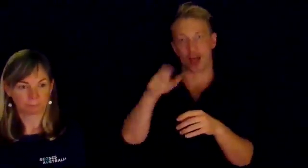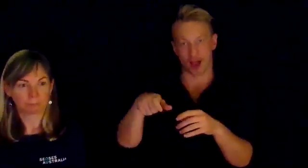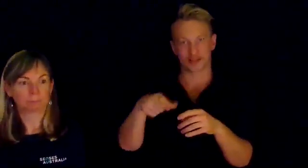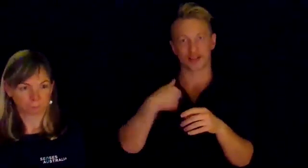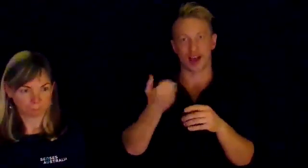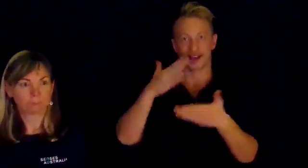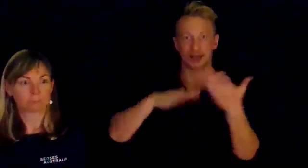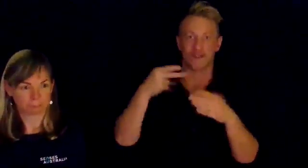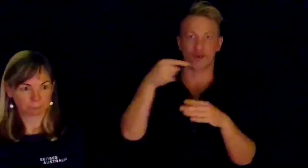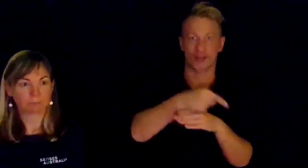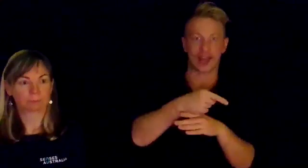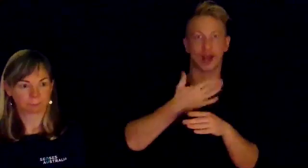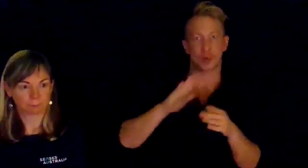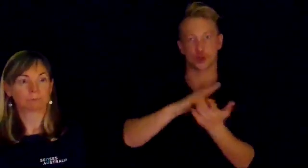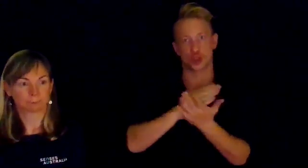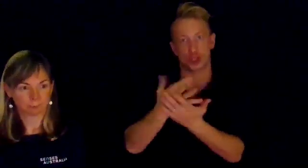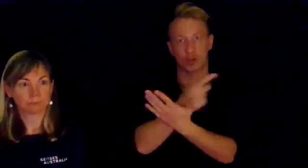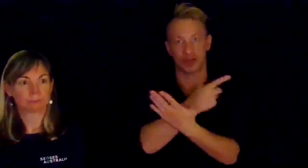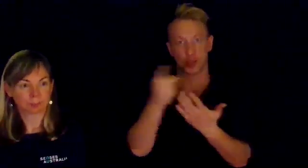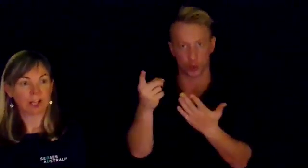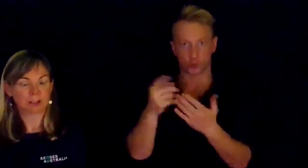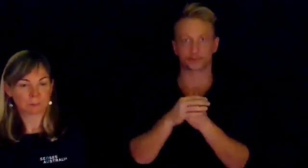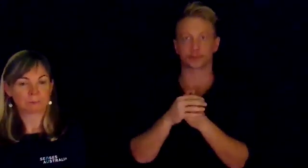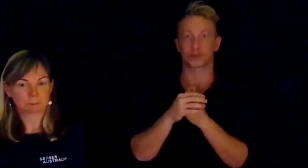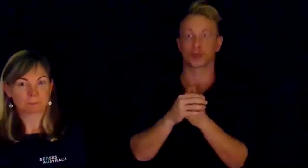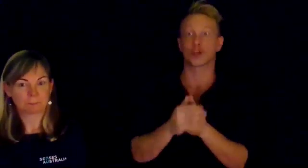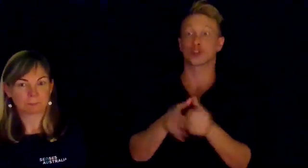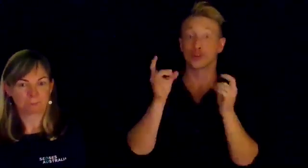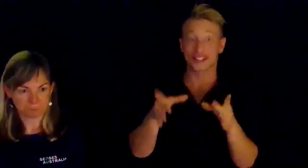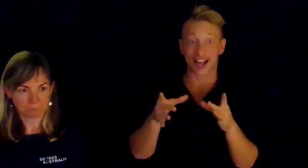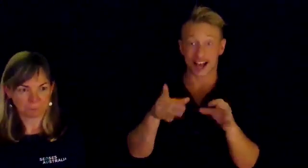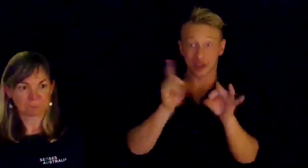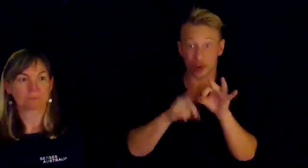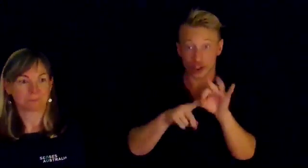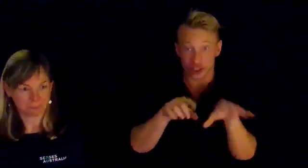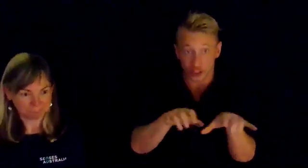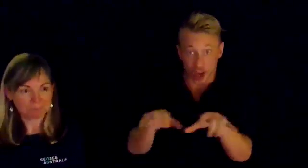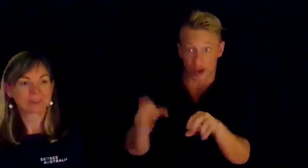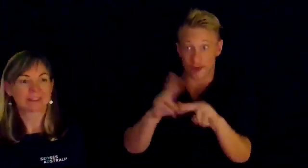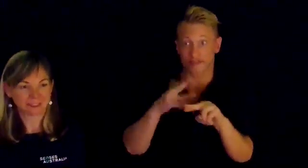time, I'm happy to add that information as well. So start typing your questions, people.